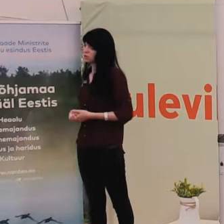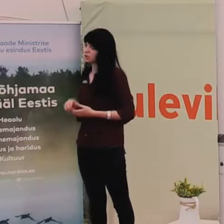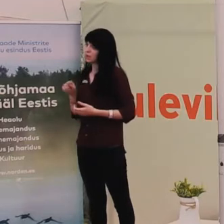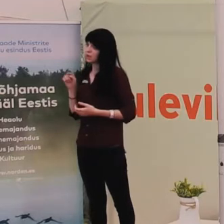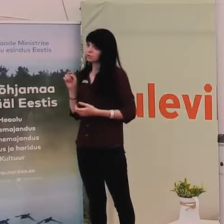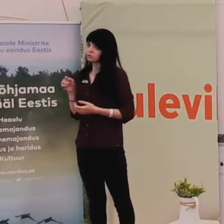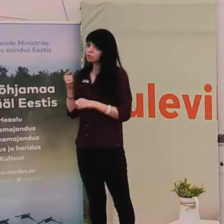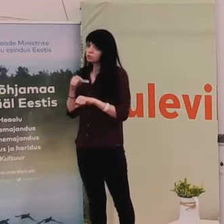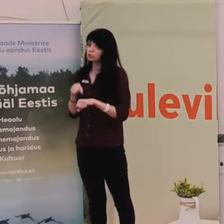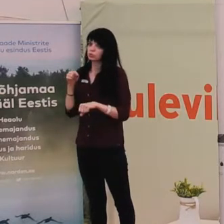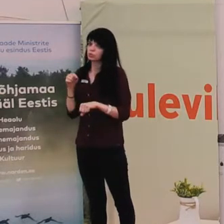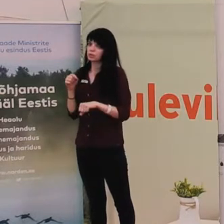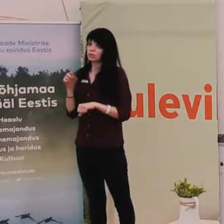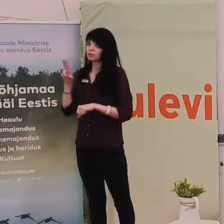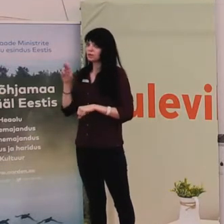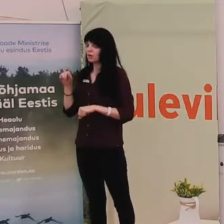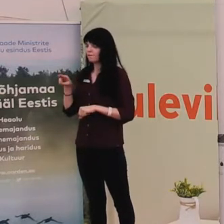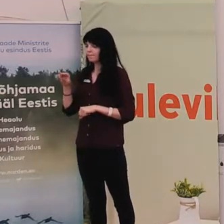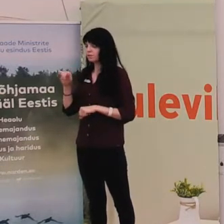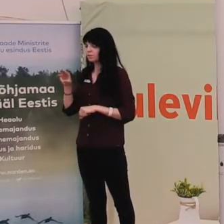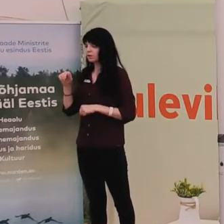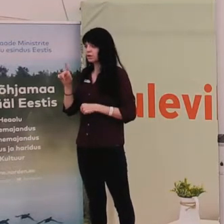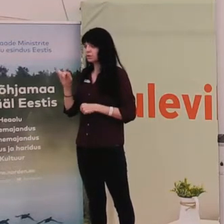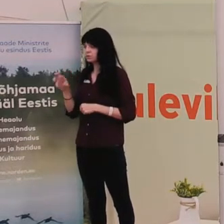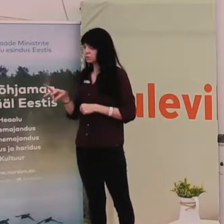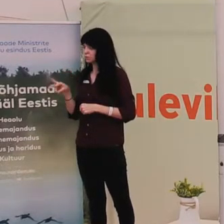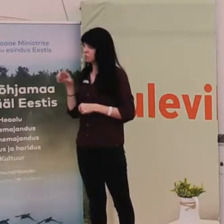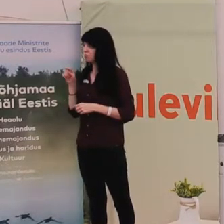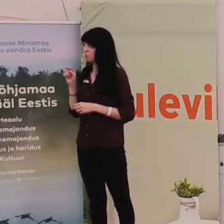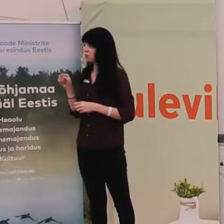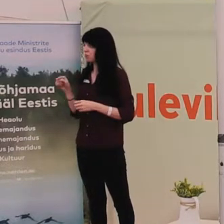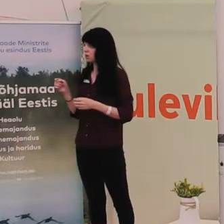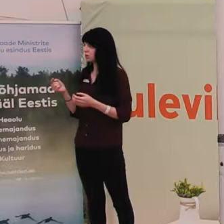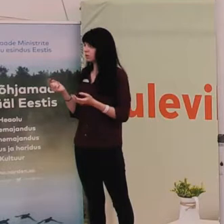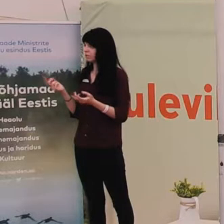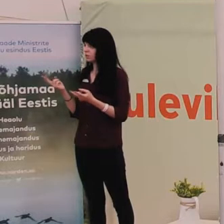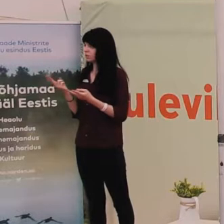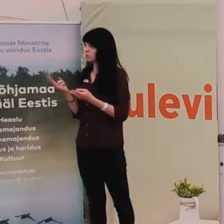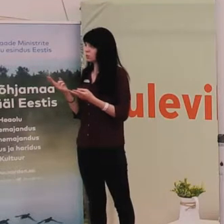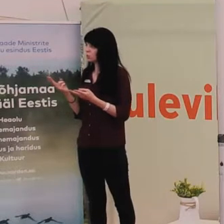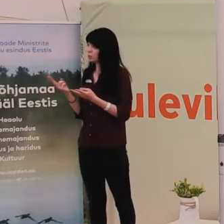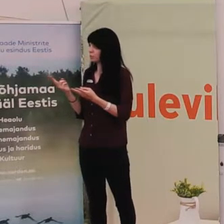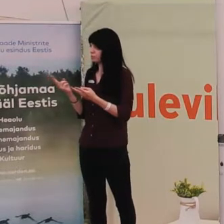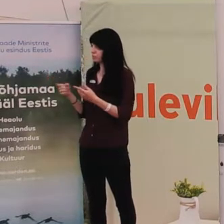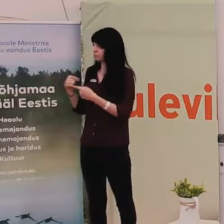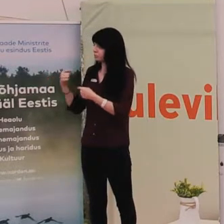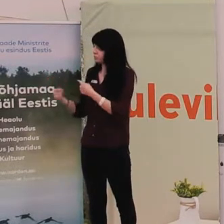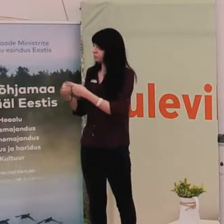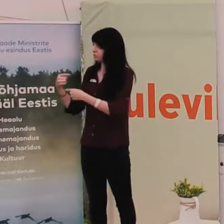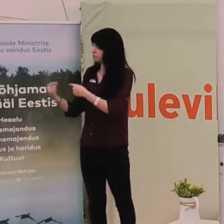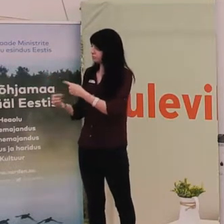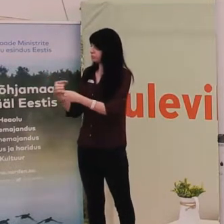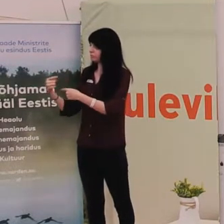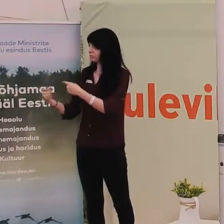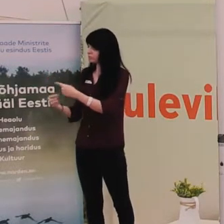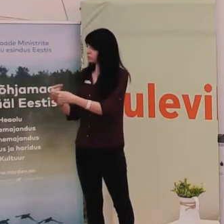still seems that the capitalism is in partly in infant years. It's a little bit